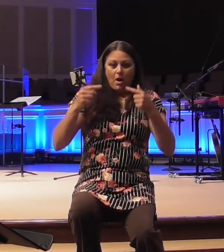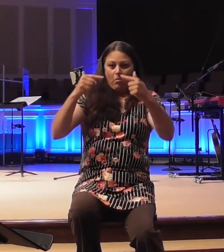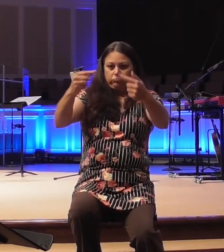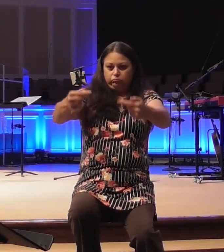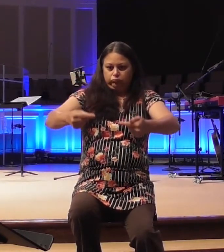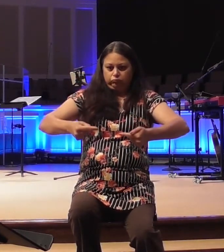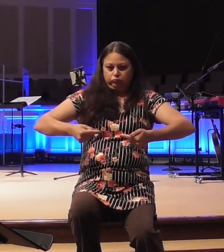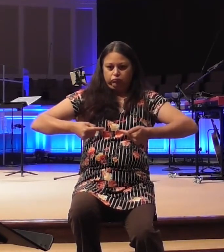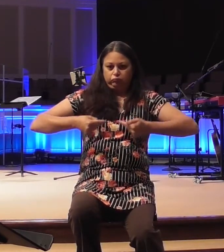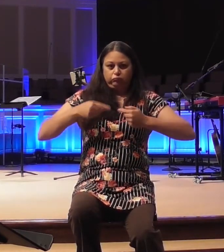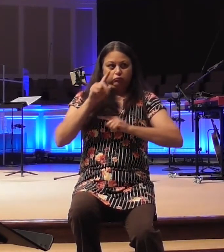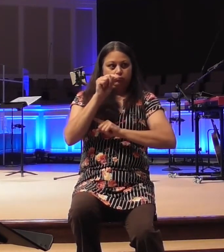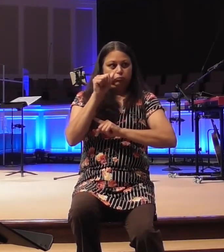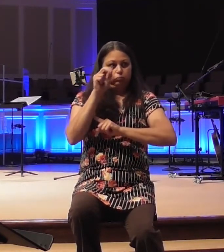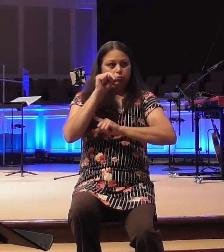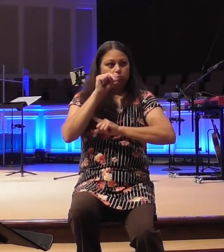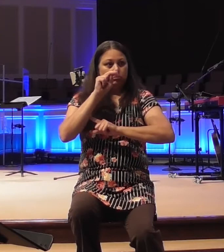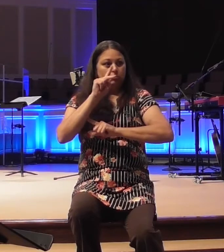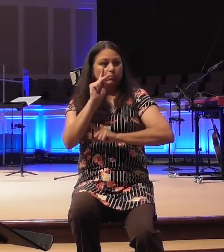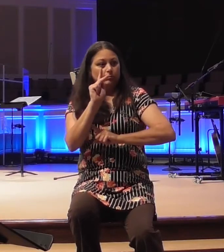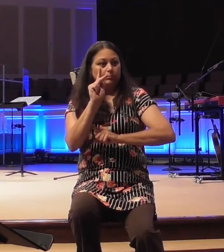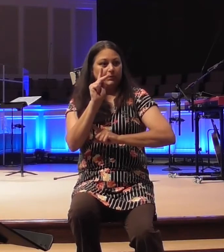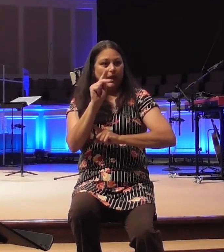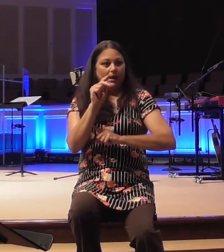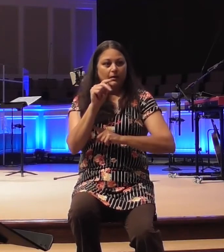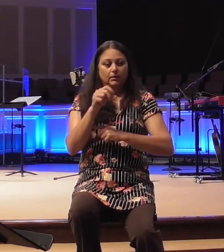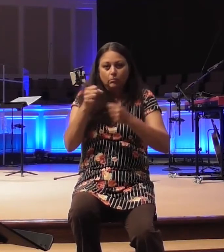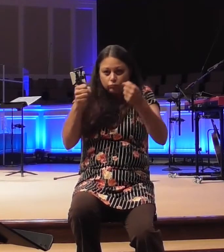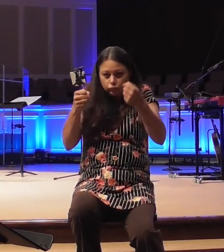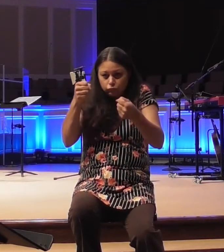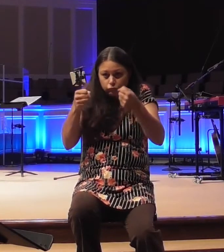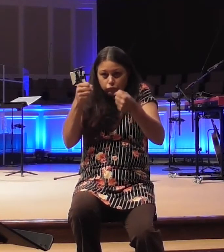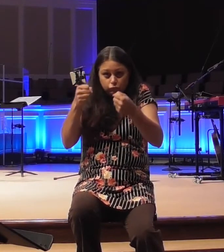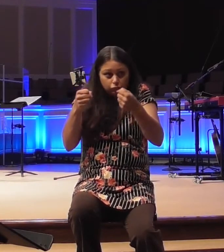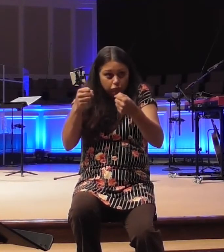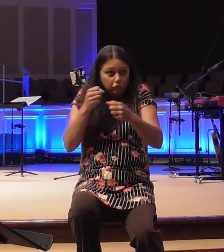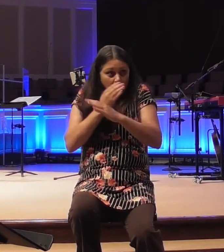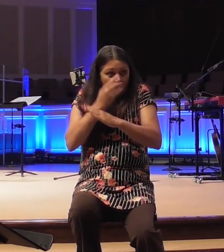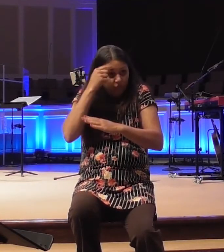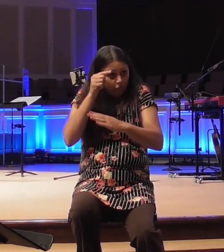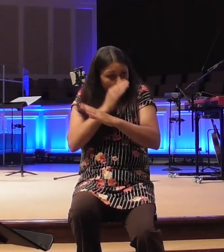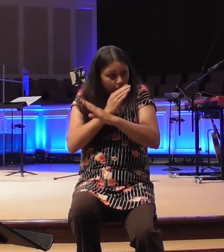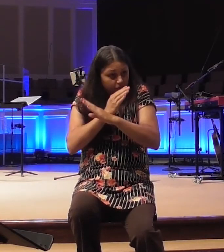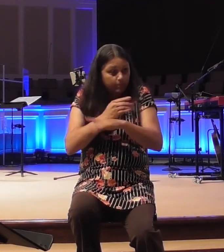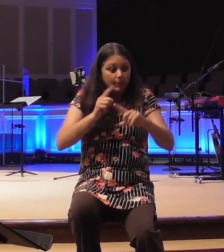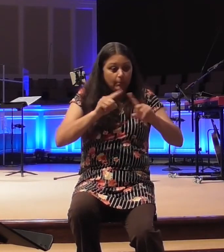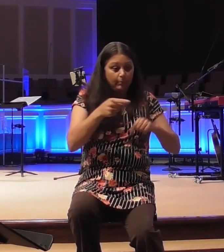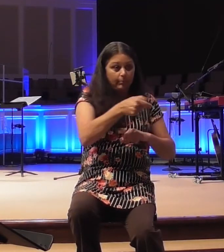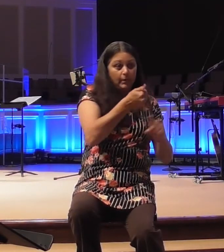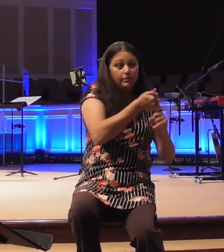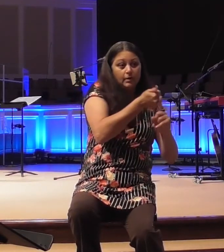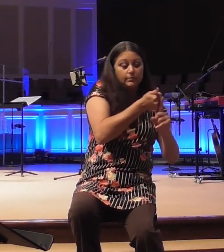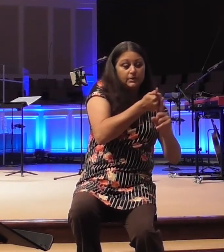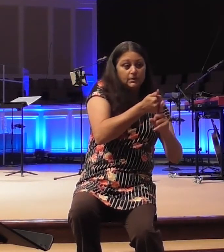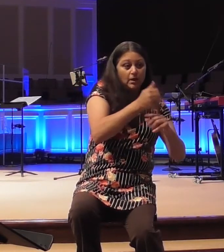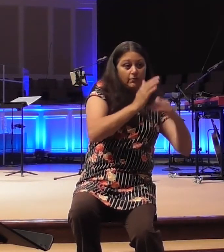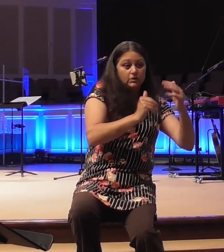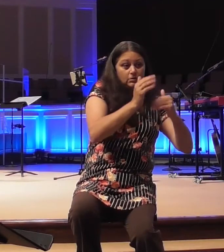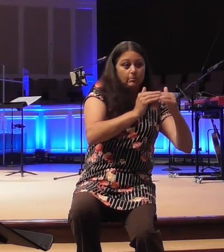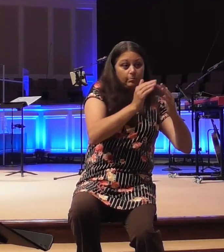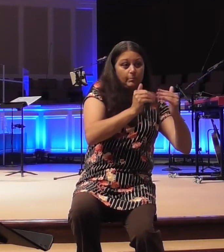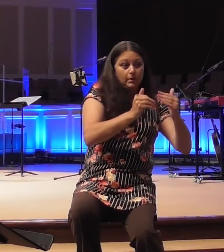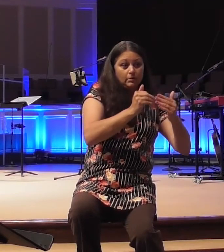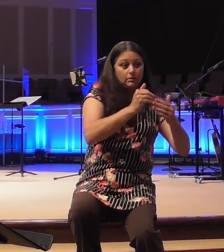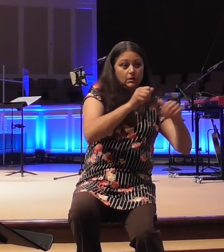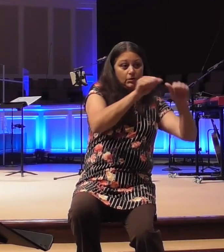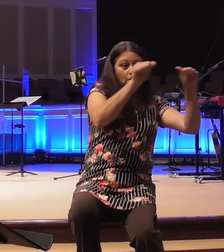the place to sacrifice and worship. They knew that that is the most critical and central